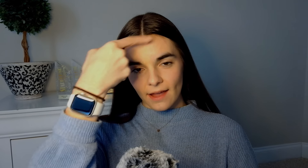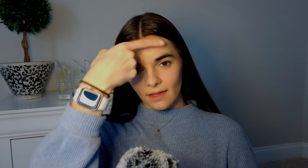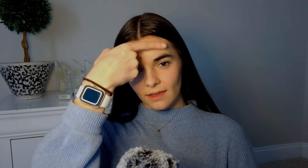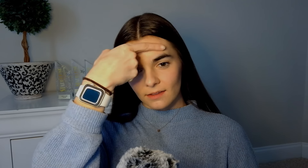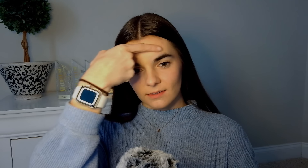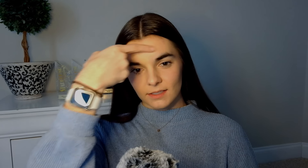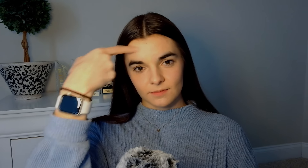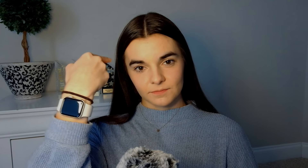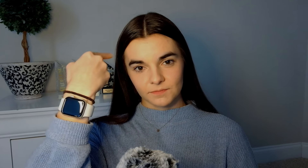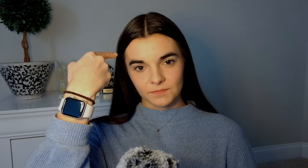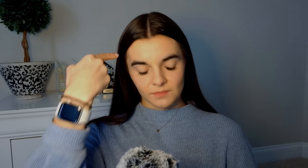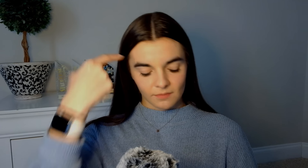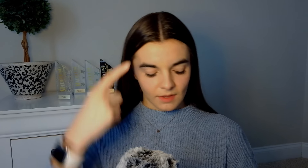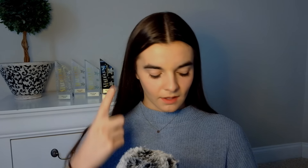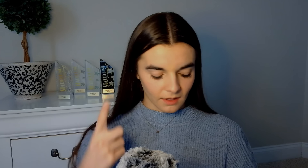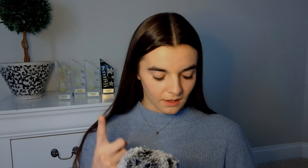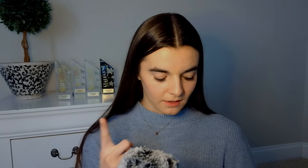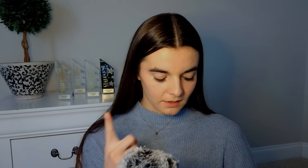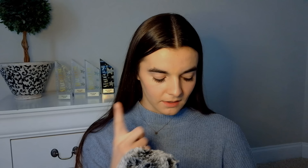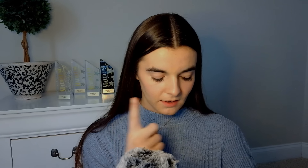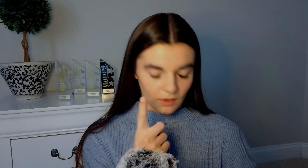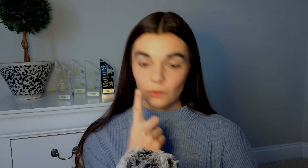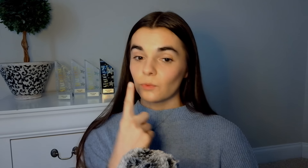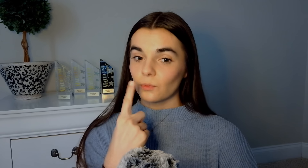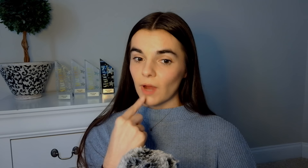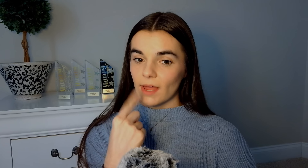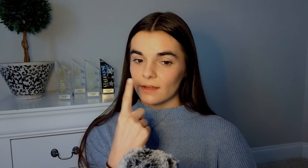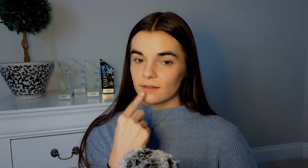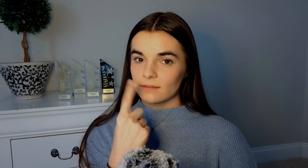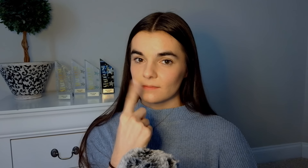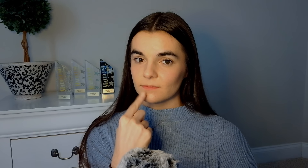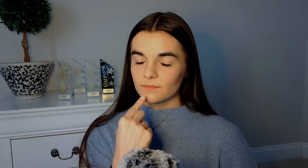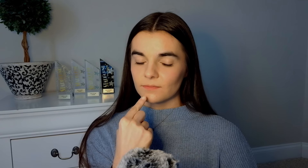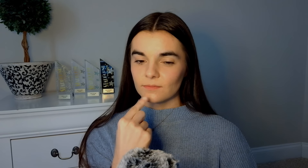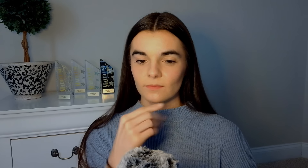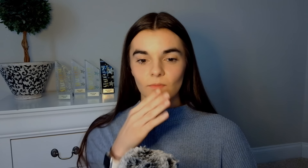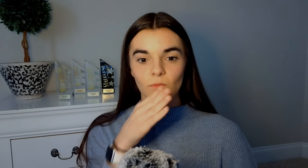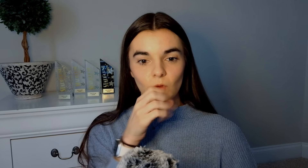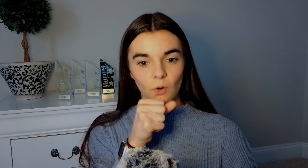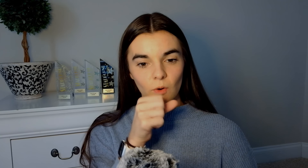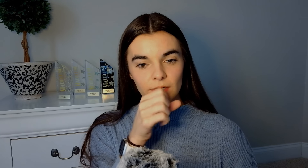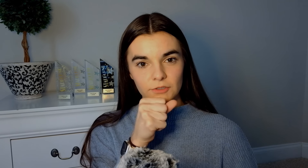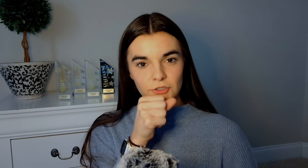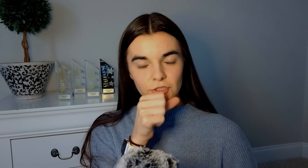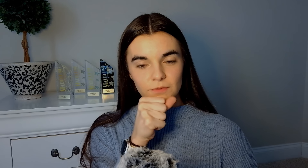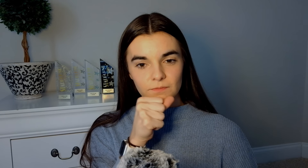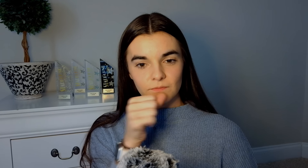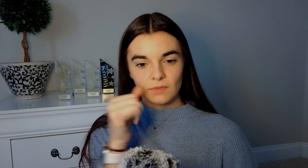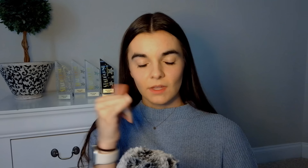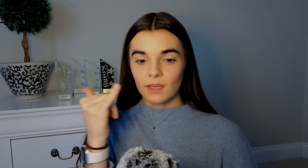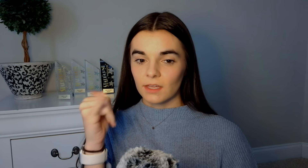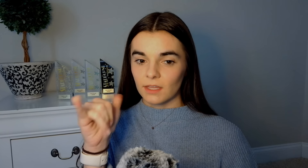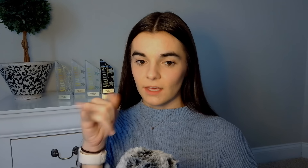black, red, orange, yellow,